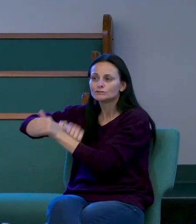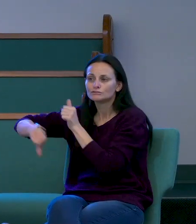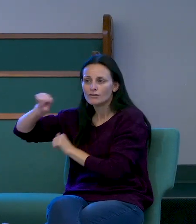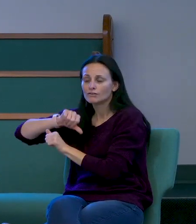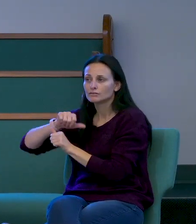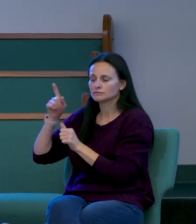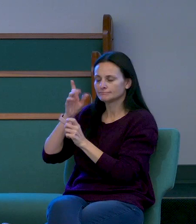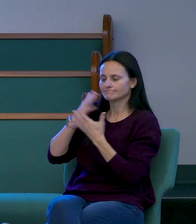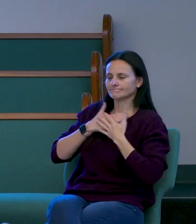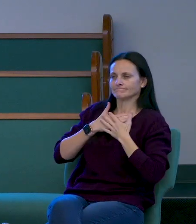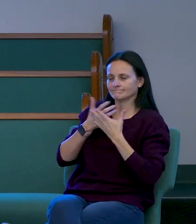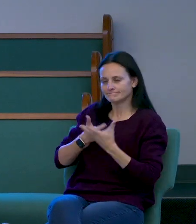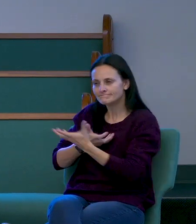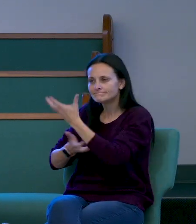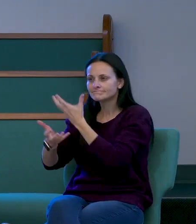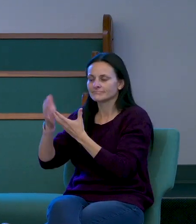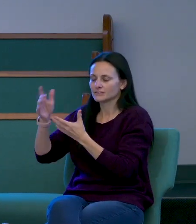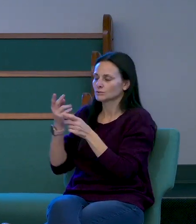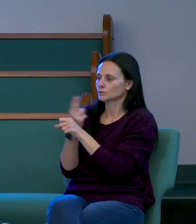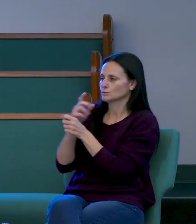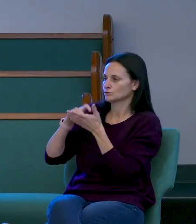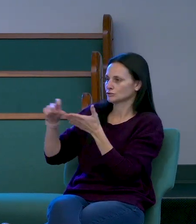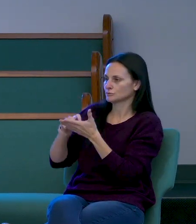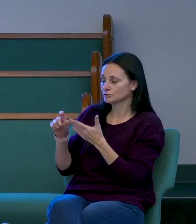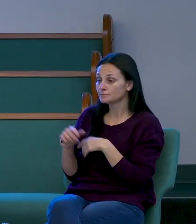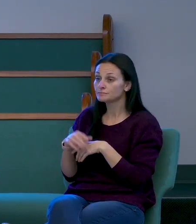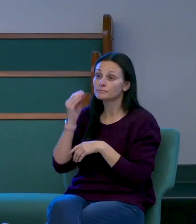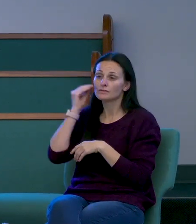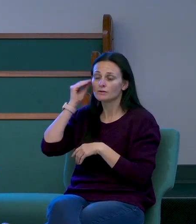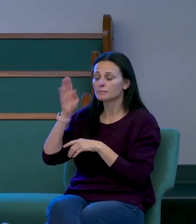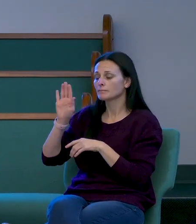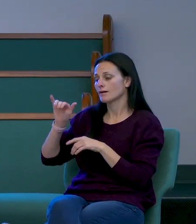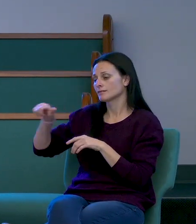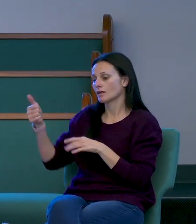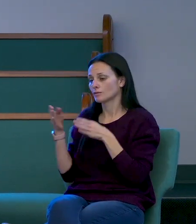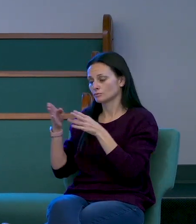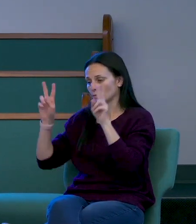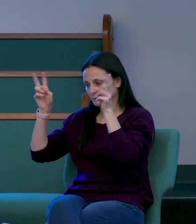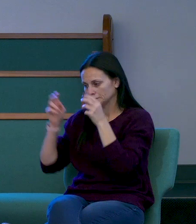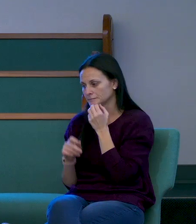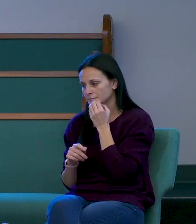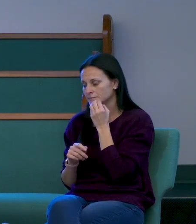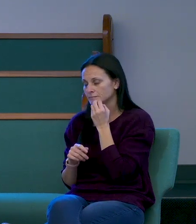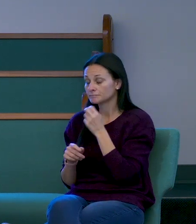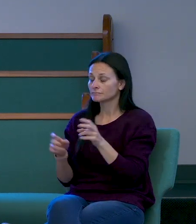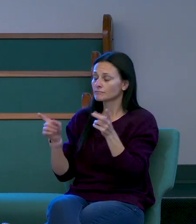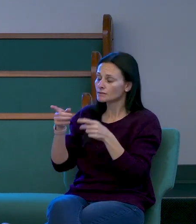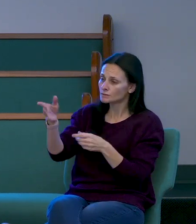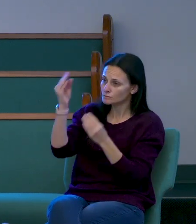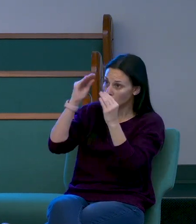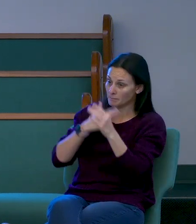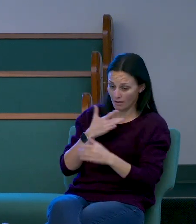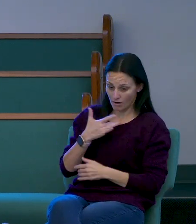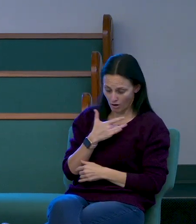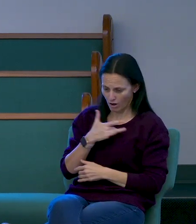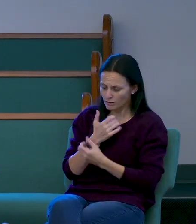to seek and live out the scriptures. Home by Another Road. You taught my heart what love